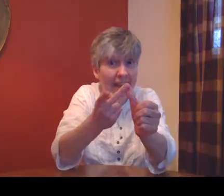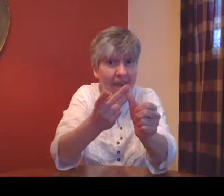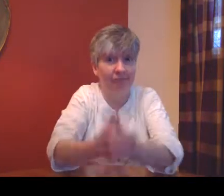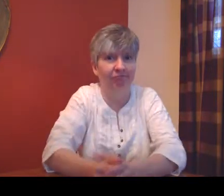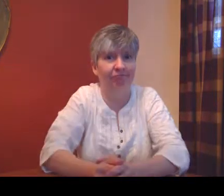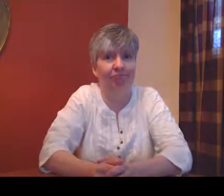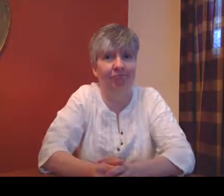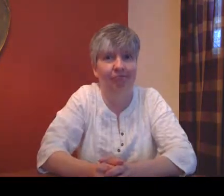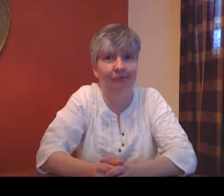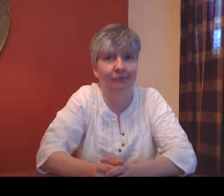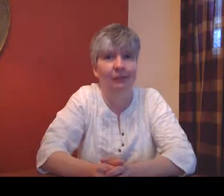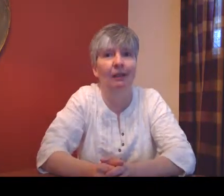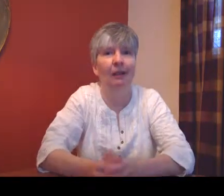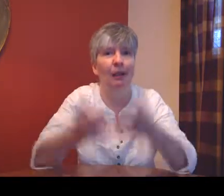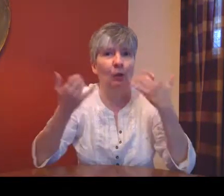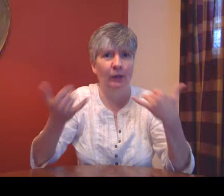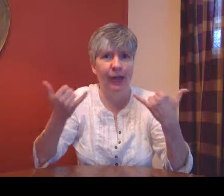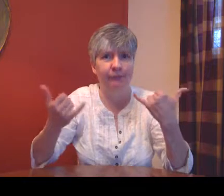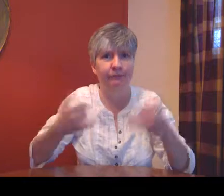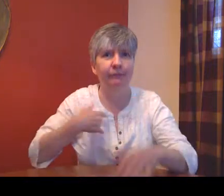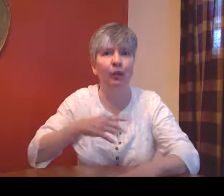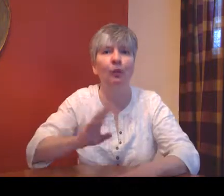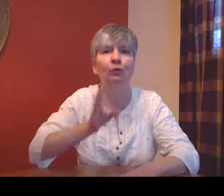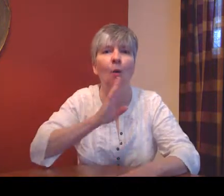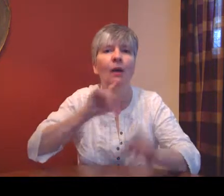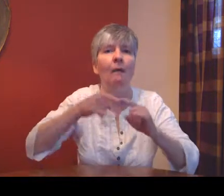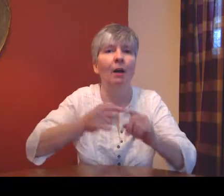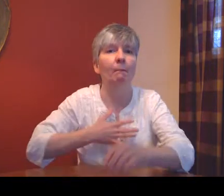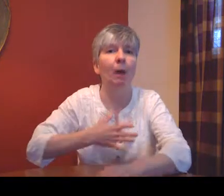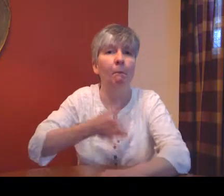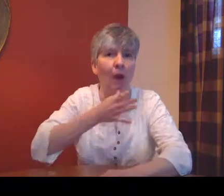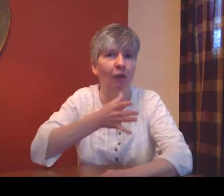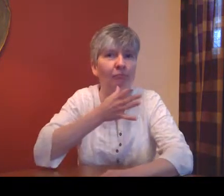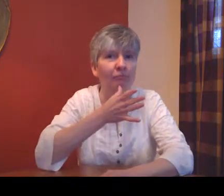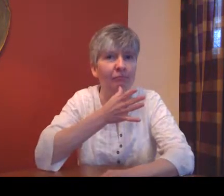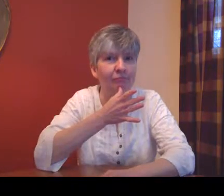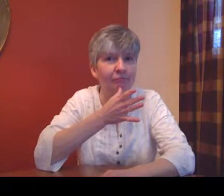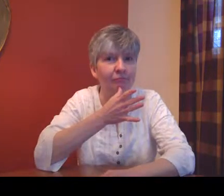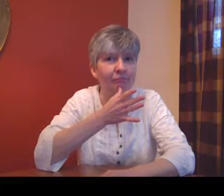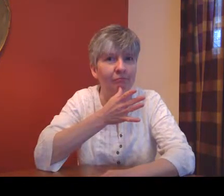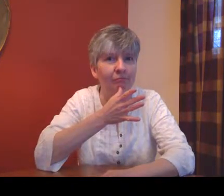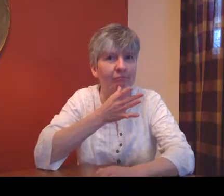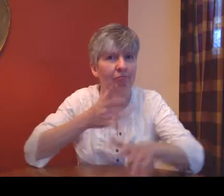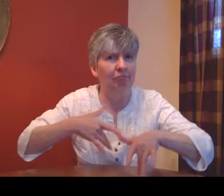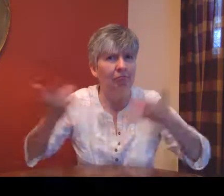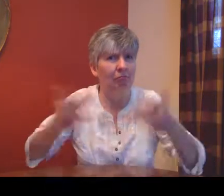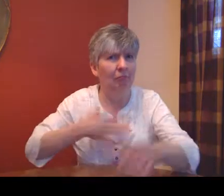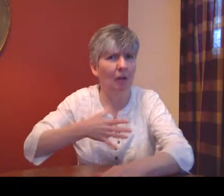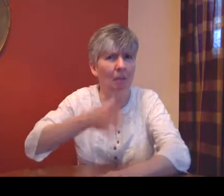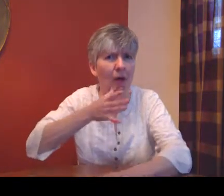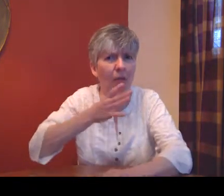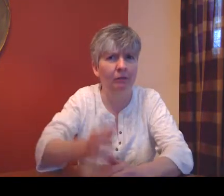This is the second video. Today we're going to talk about my mother. Wow, my